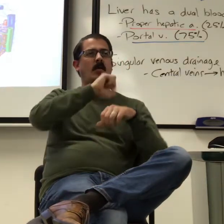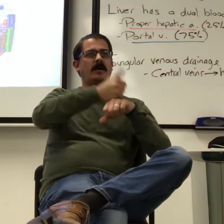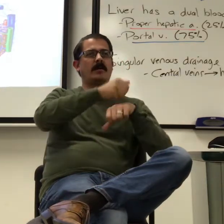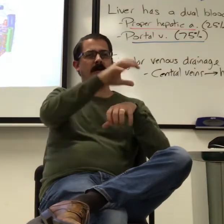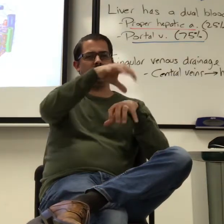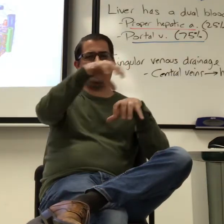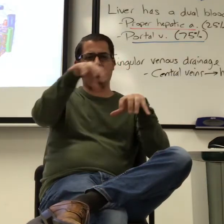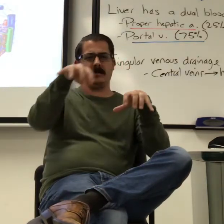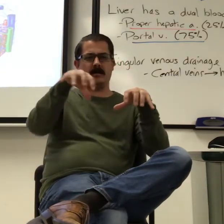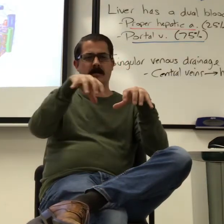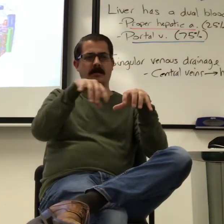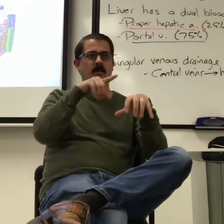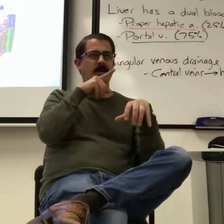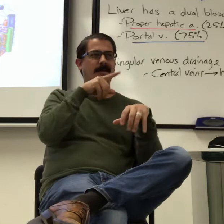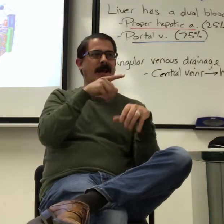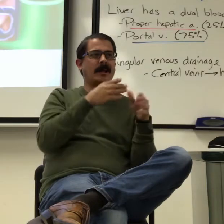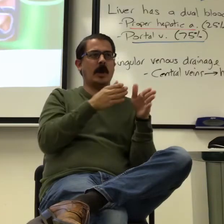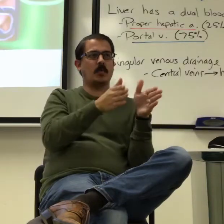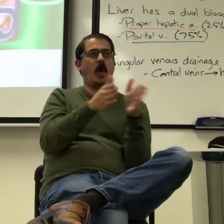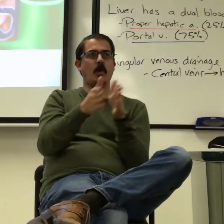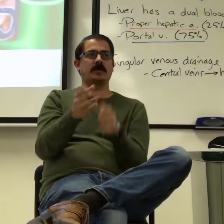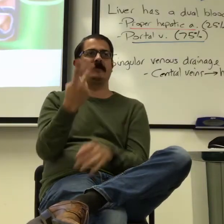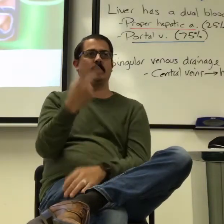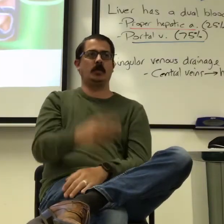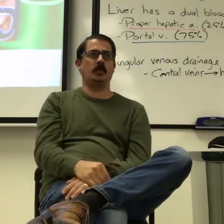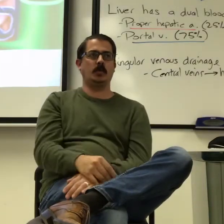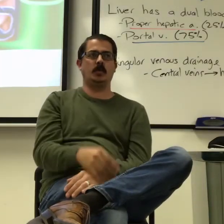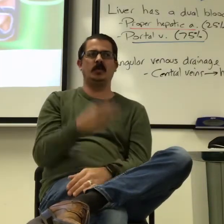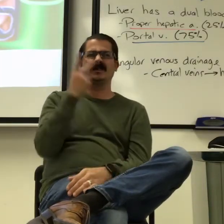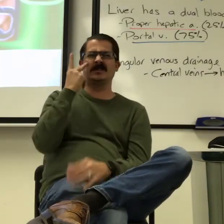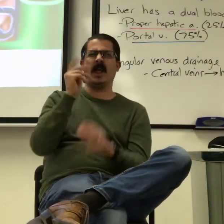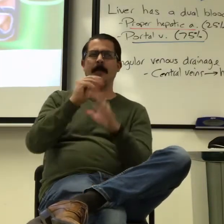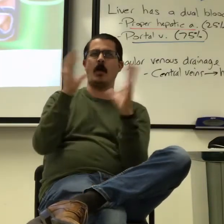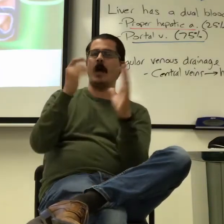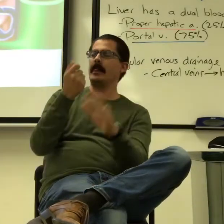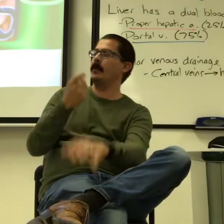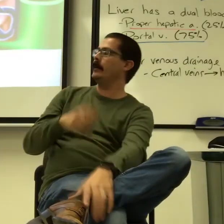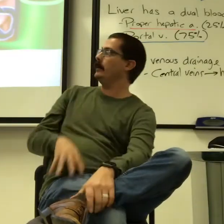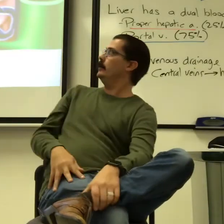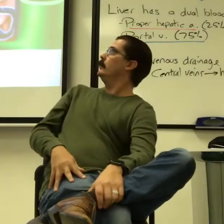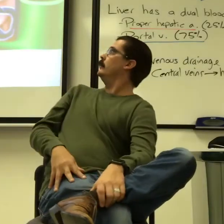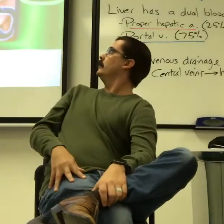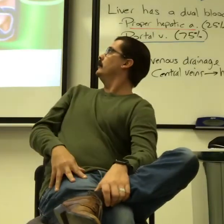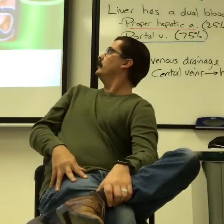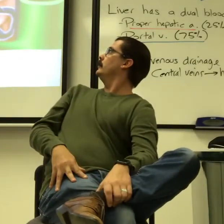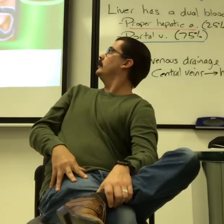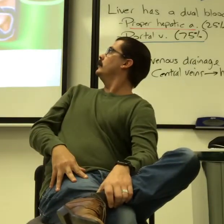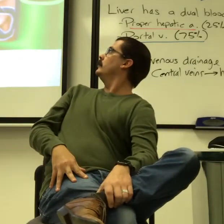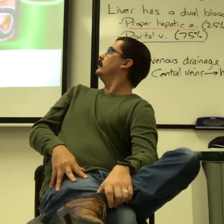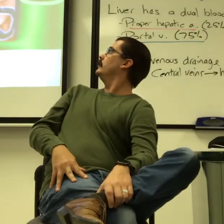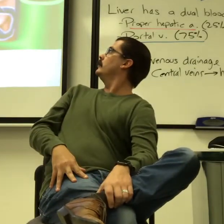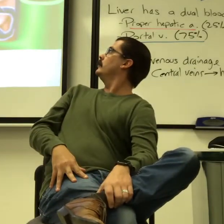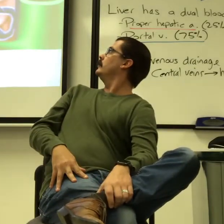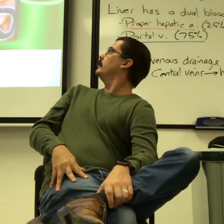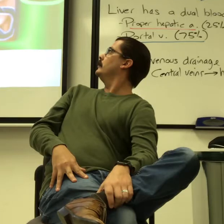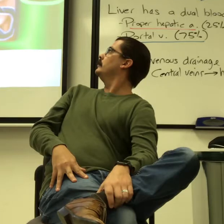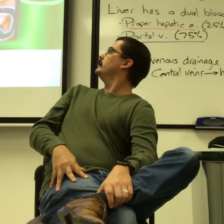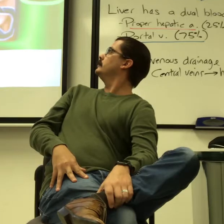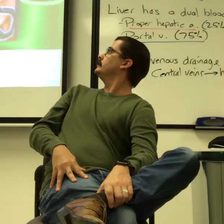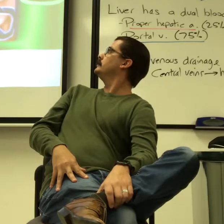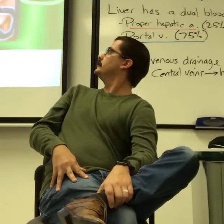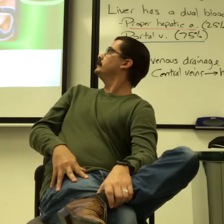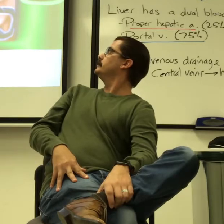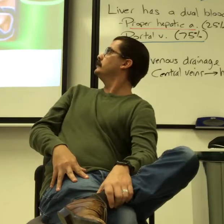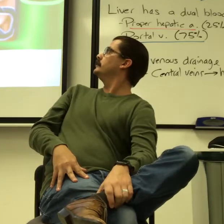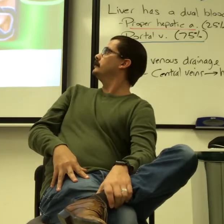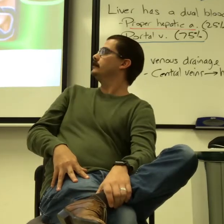hepatocytes is basically in rows of two. So check this out. I kind of blew it up here. Here's a row of two cells here.